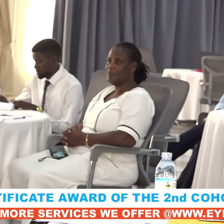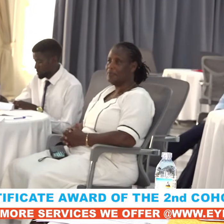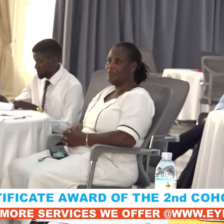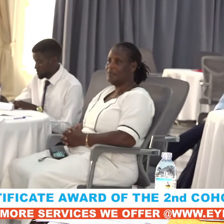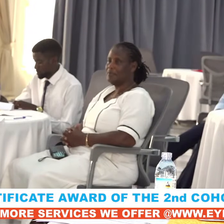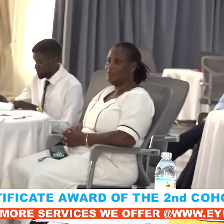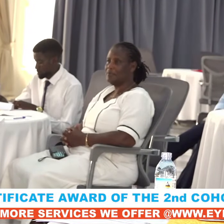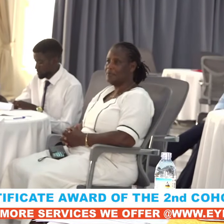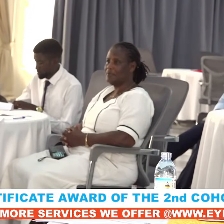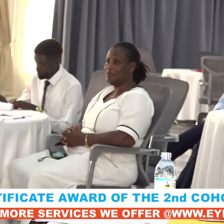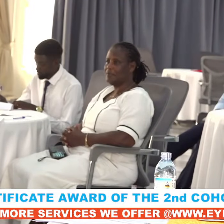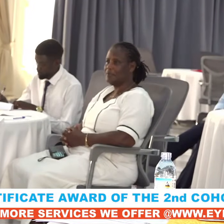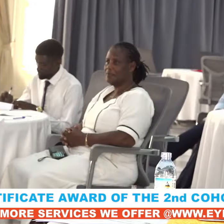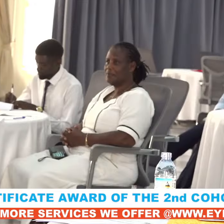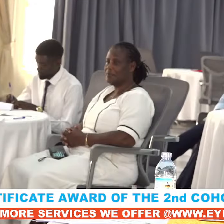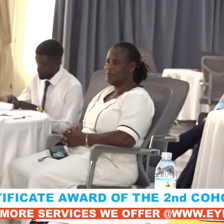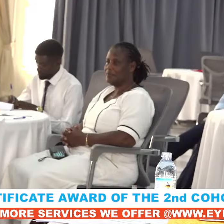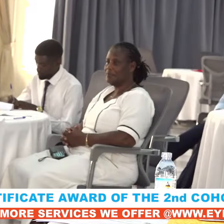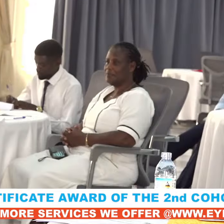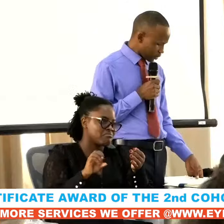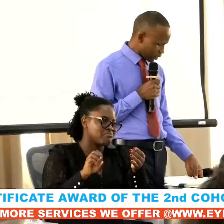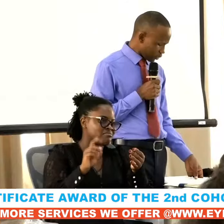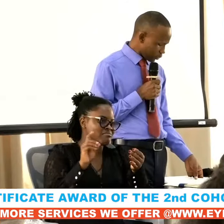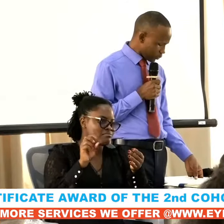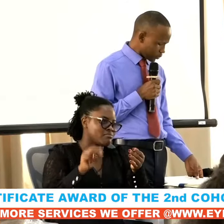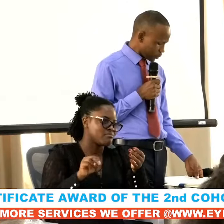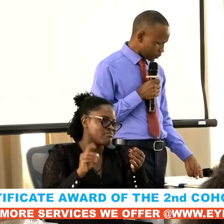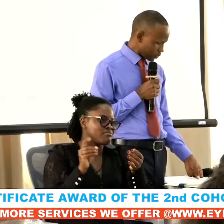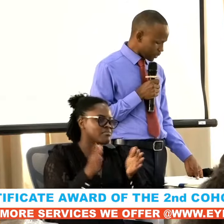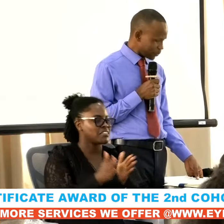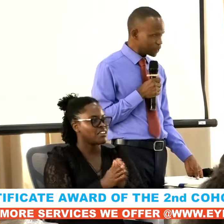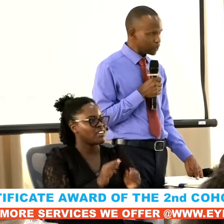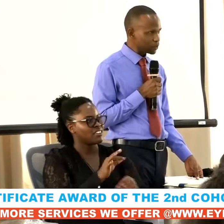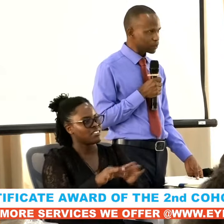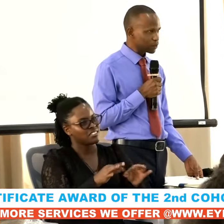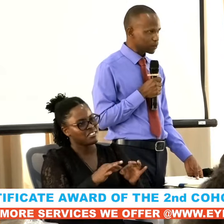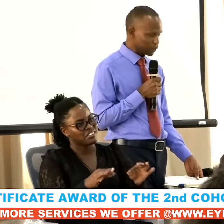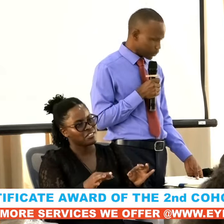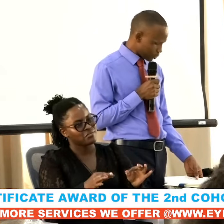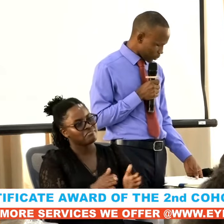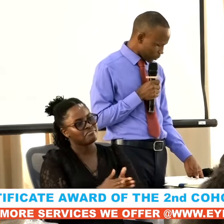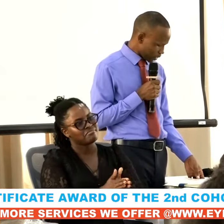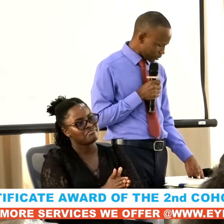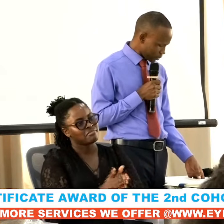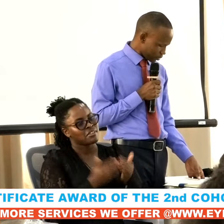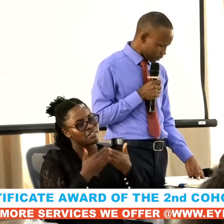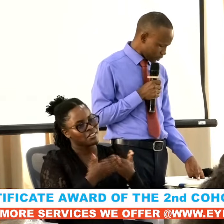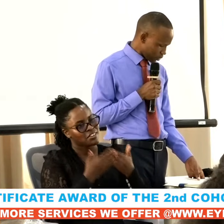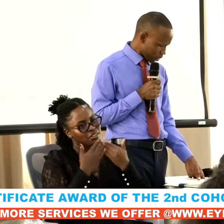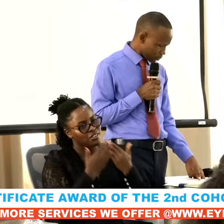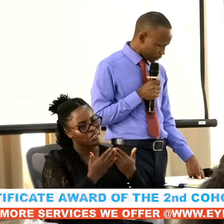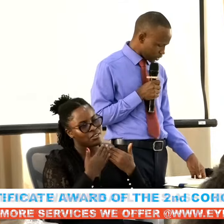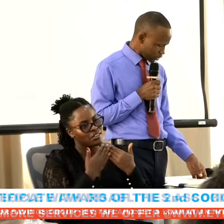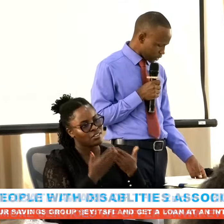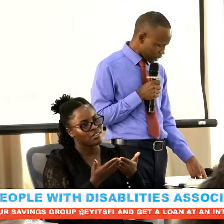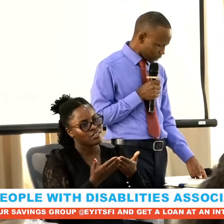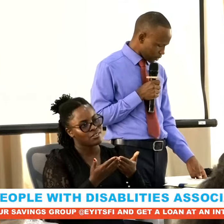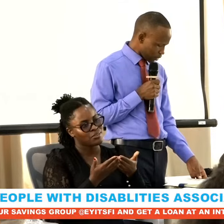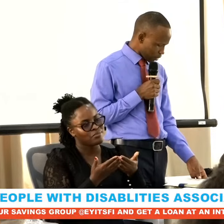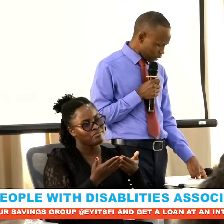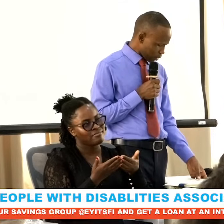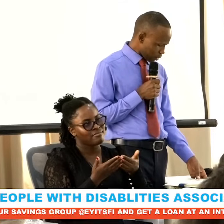Mr. Opendi, thank you so much. Gift, thank you. Dr. Moses, thank you so much. In your